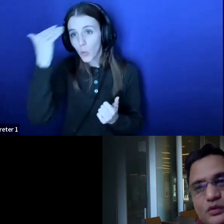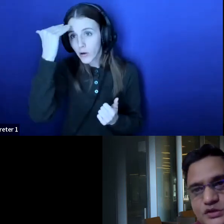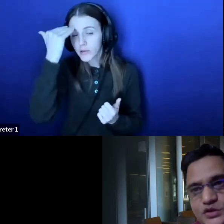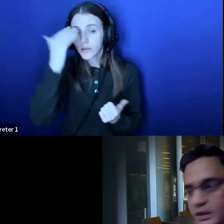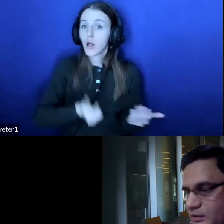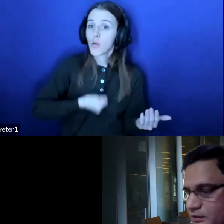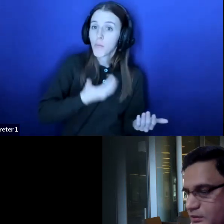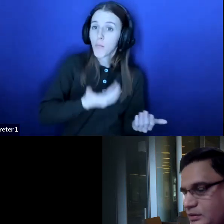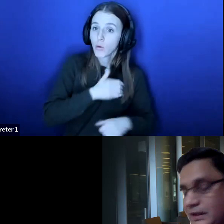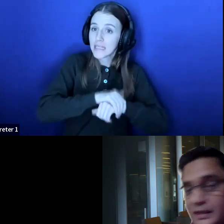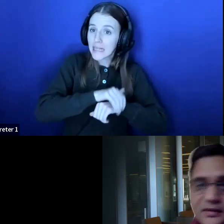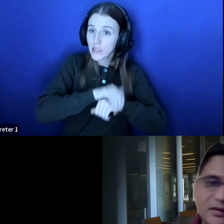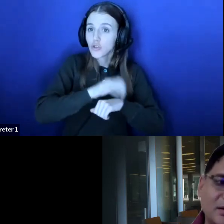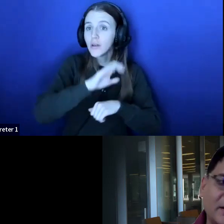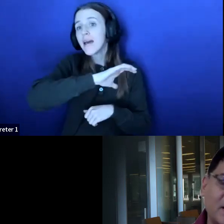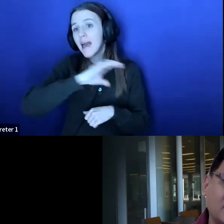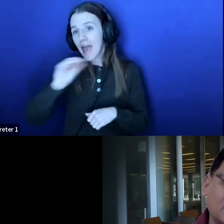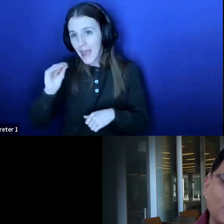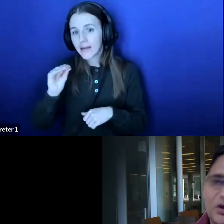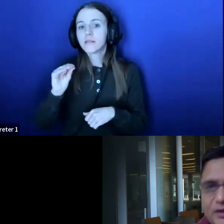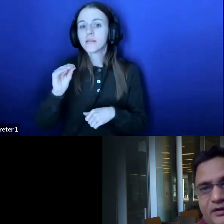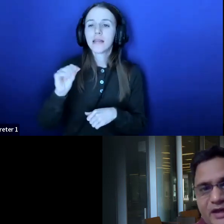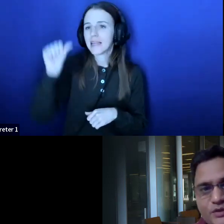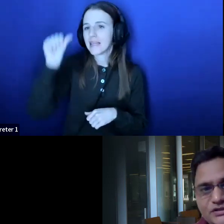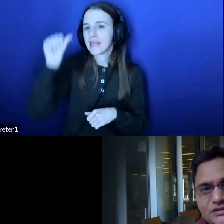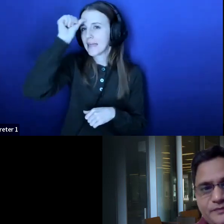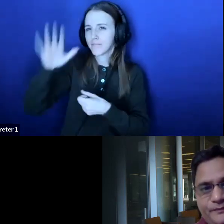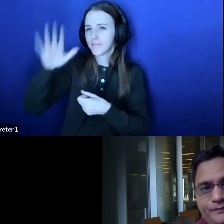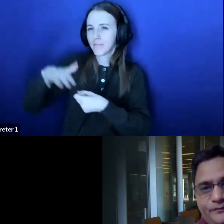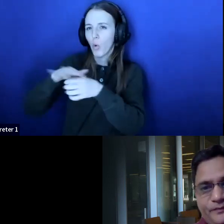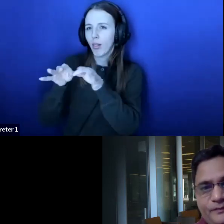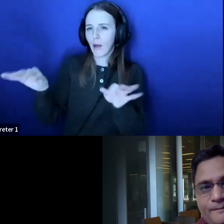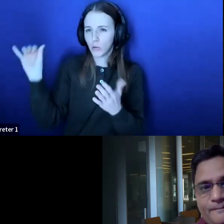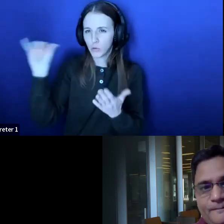but they were also in Hindi, in our Indian local vernacular languages.